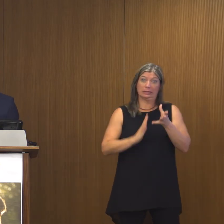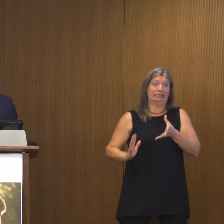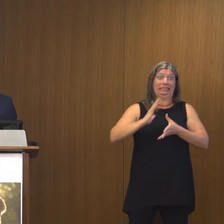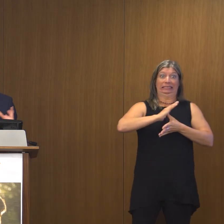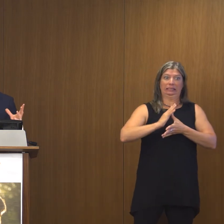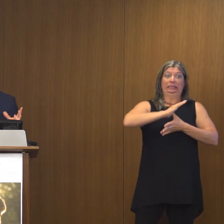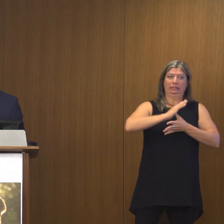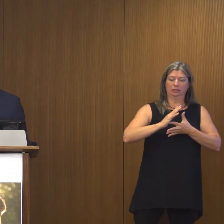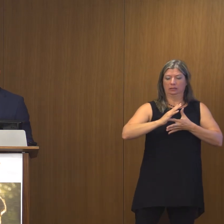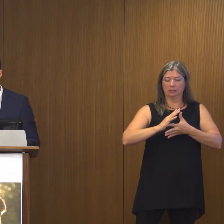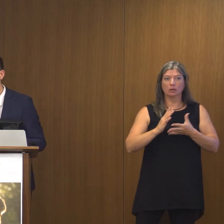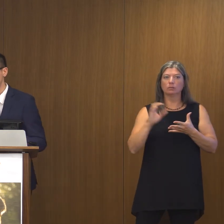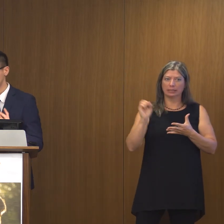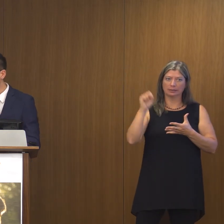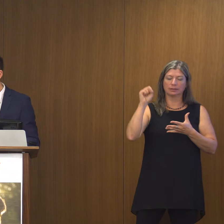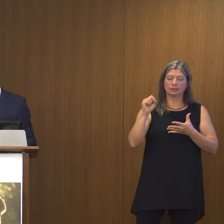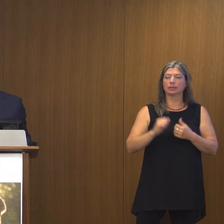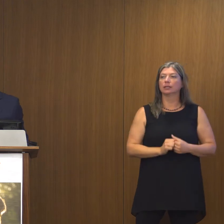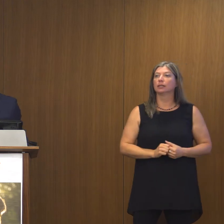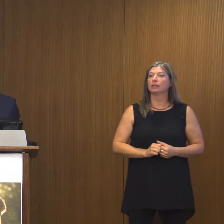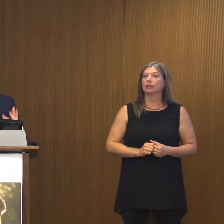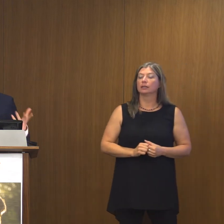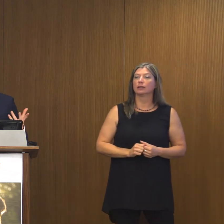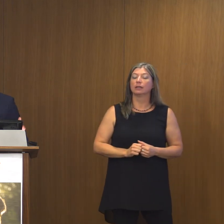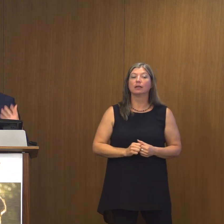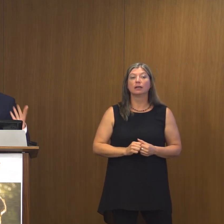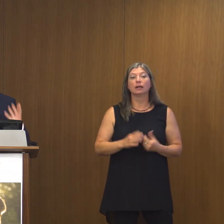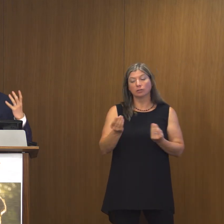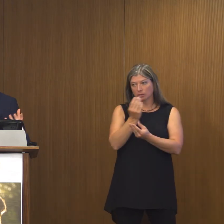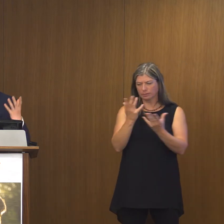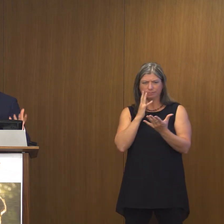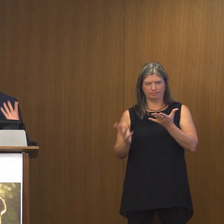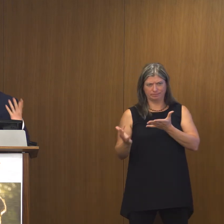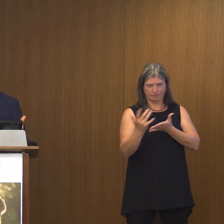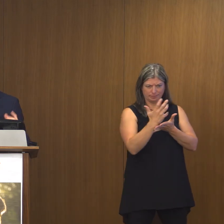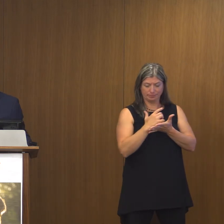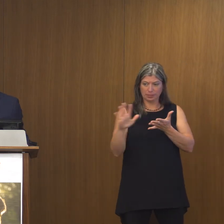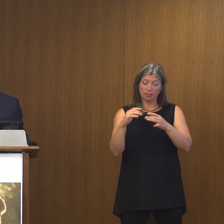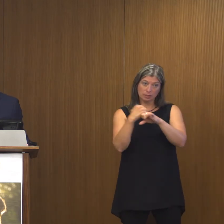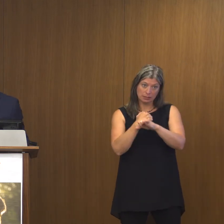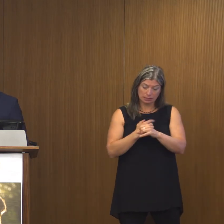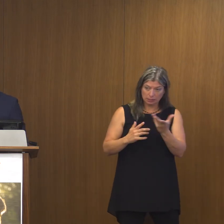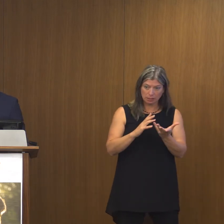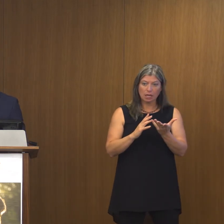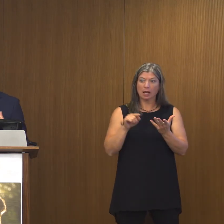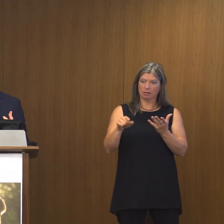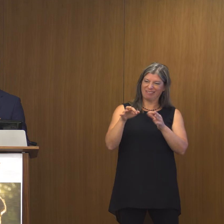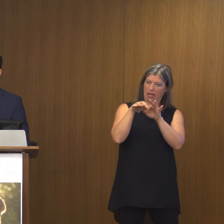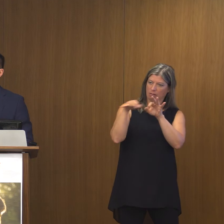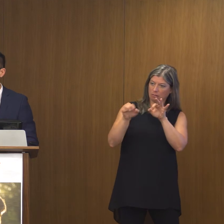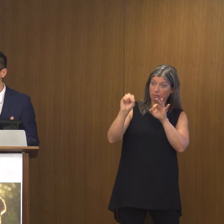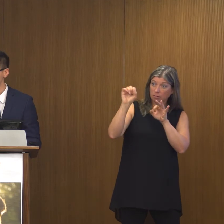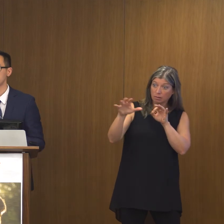very important were considered yes. So once they got that answer, this statement is a priority for us. We